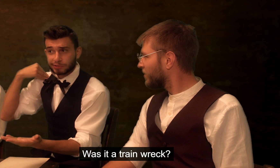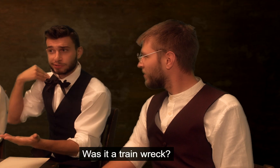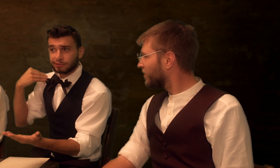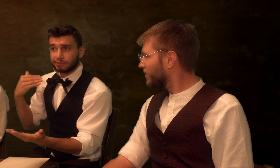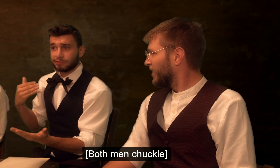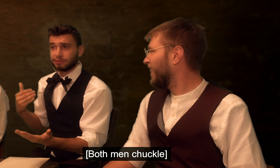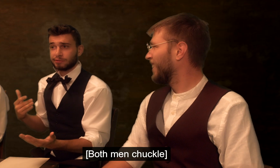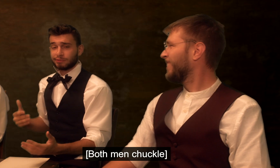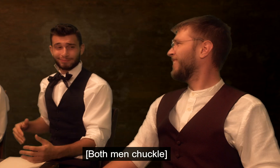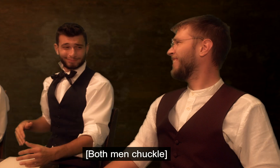wreck?